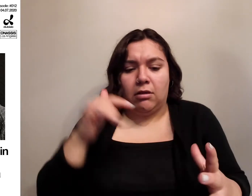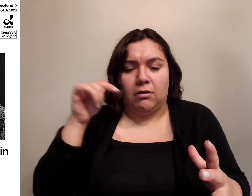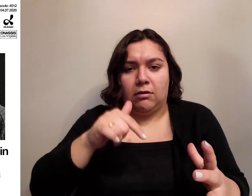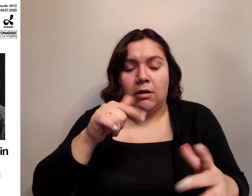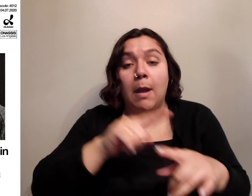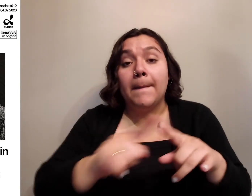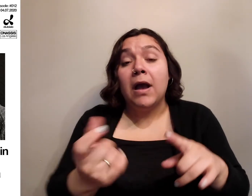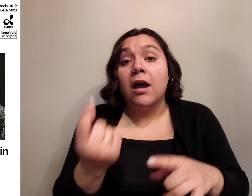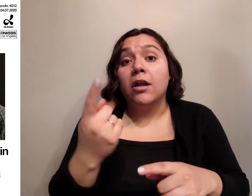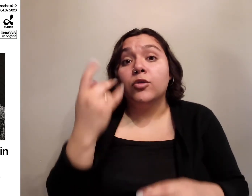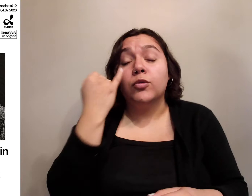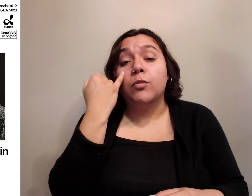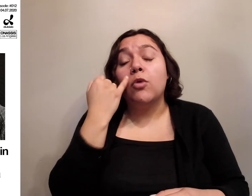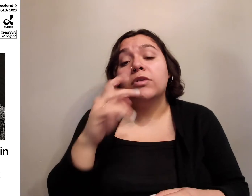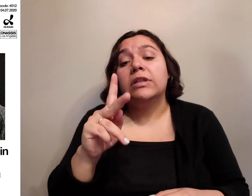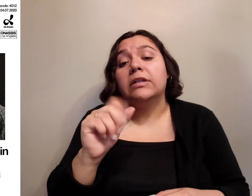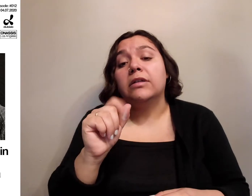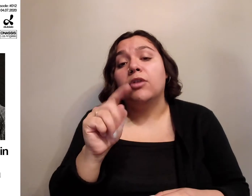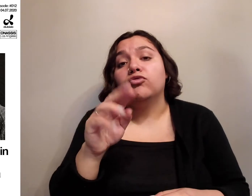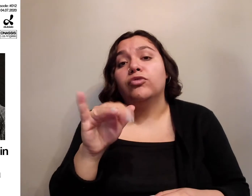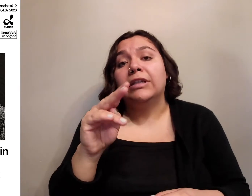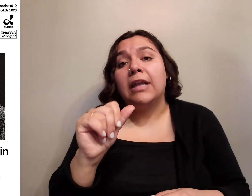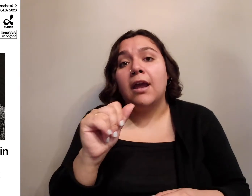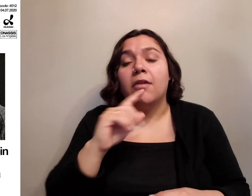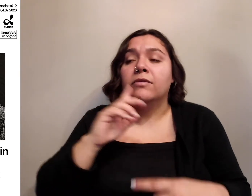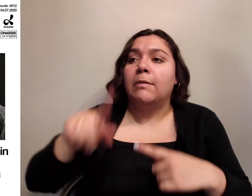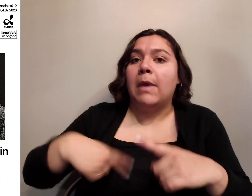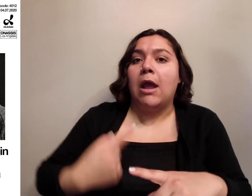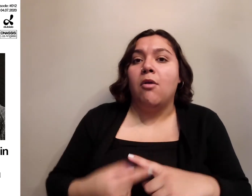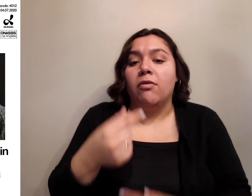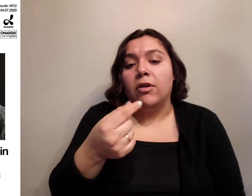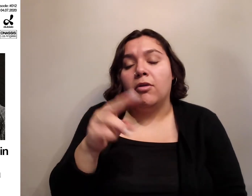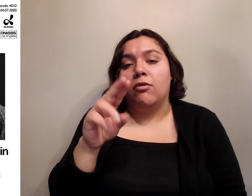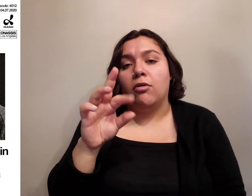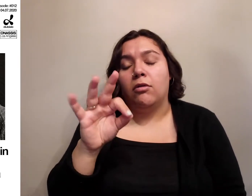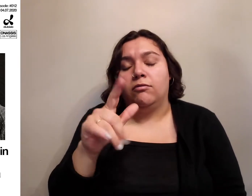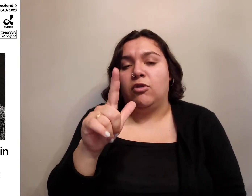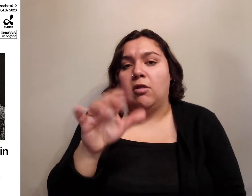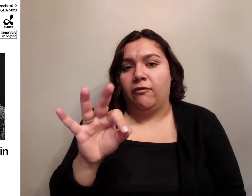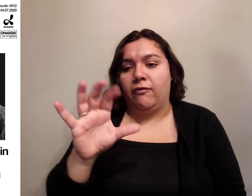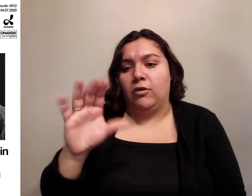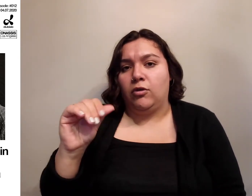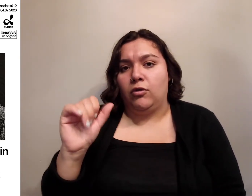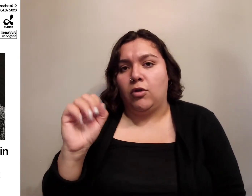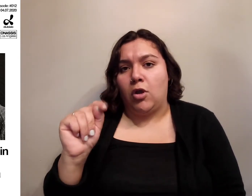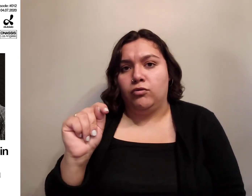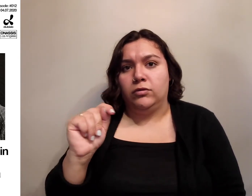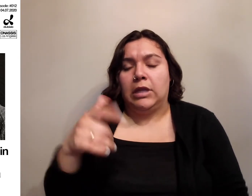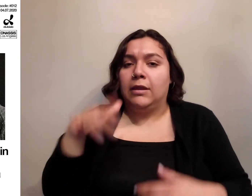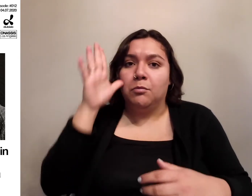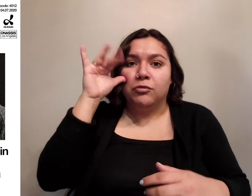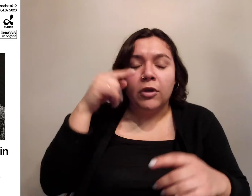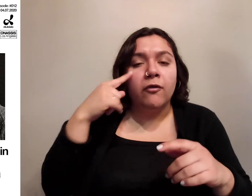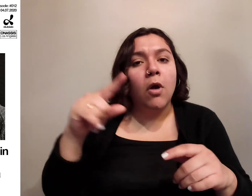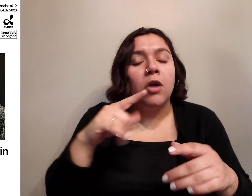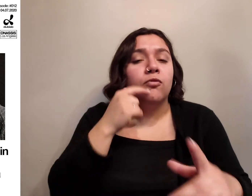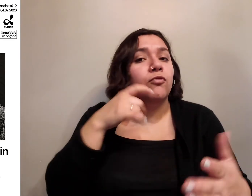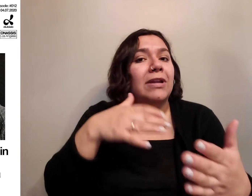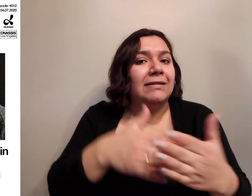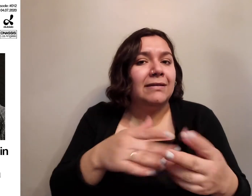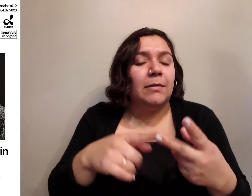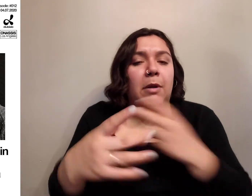But if Katrina was about the Gulf Coast and the persistence of racism and poverty in the South, then the